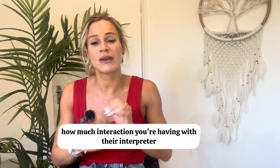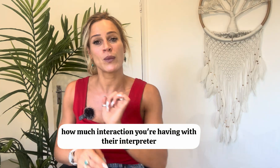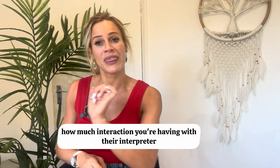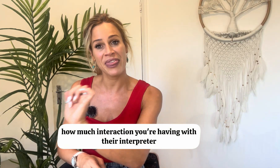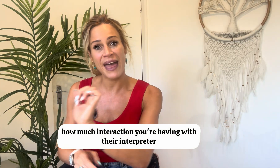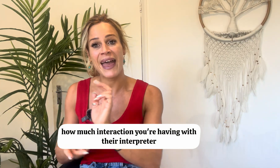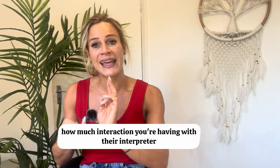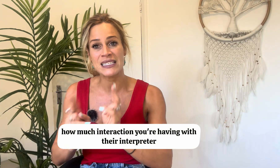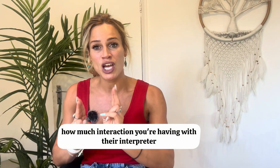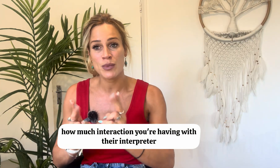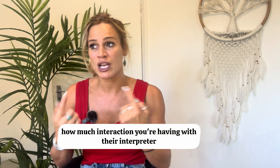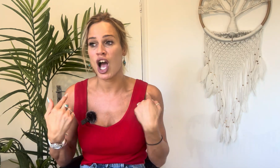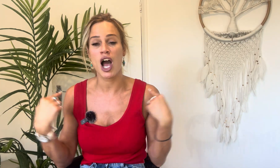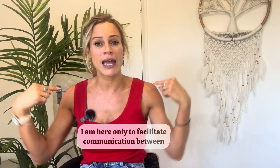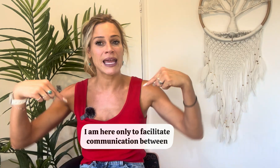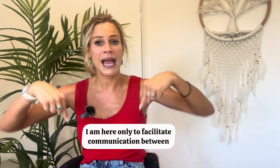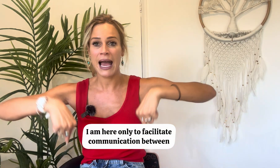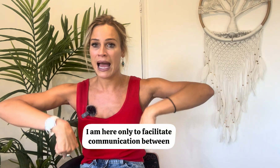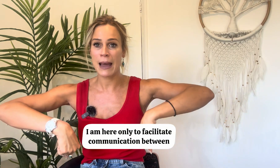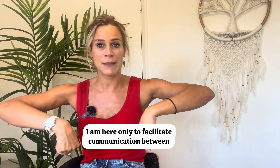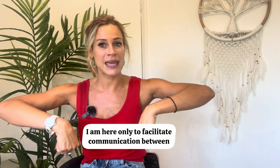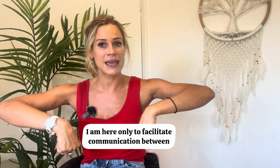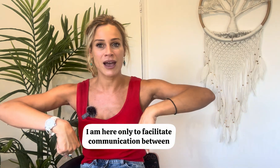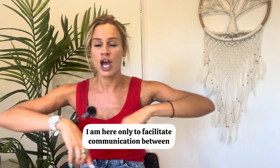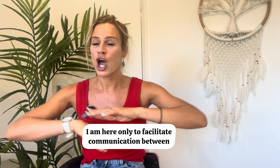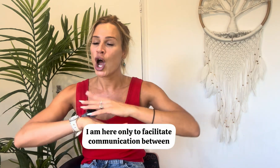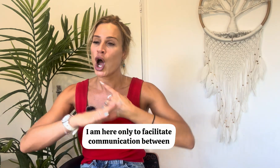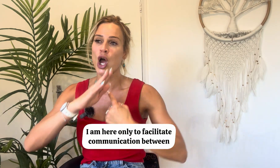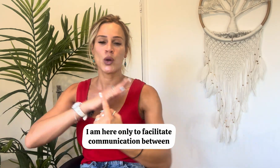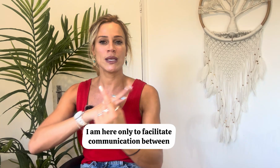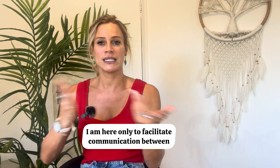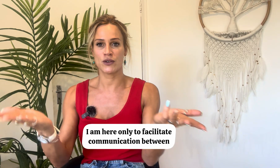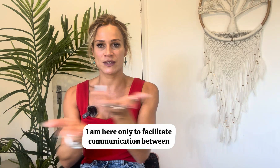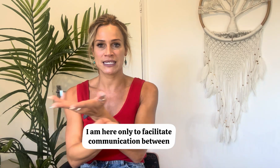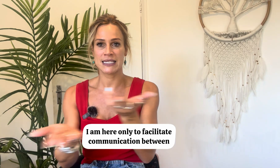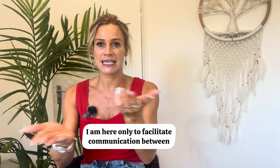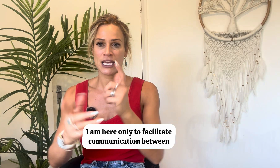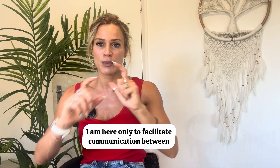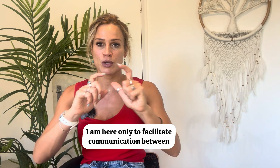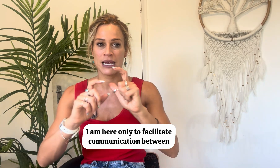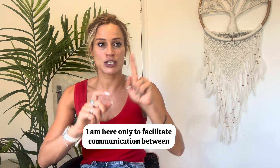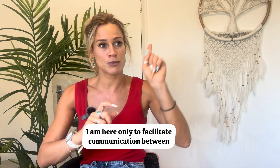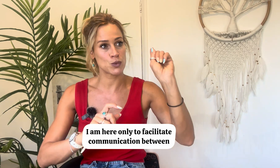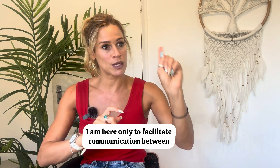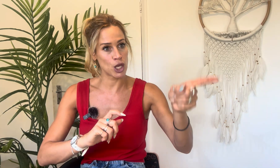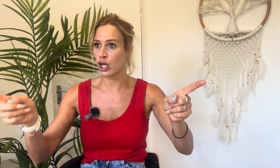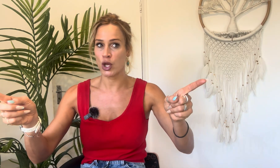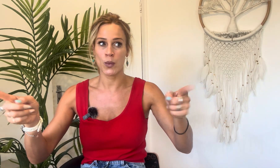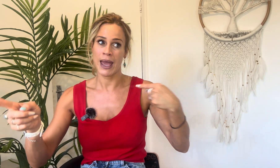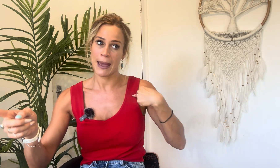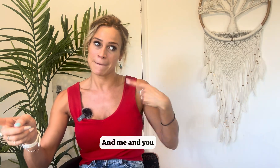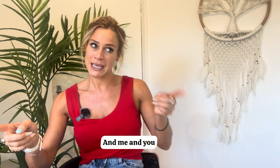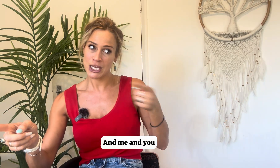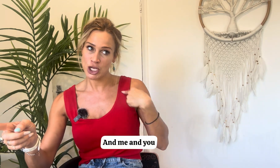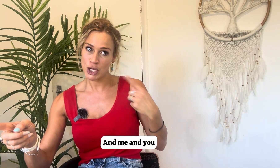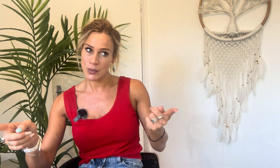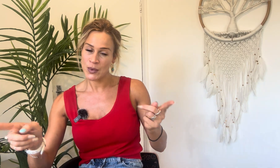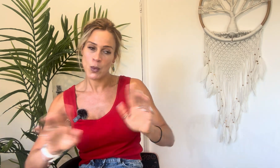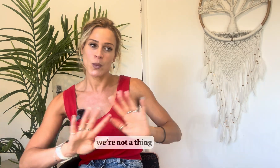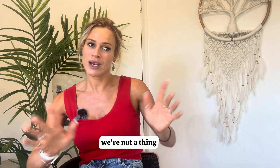with their interpreter. I am here only to facilitate communication between you, and me and you, we're not a